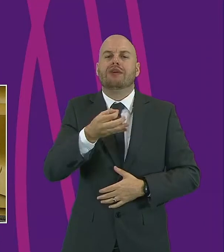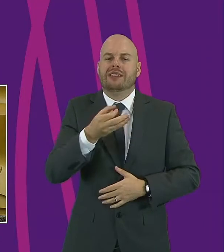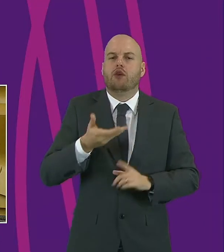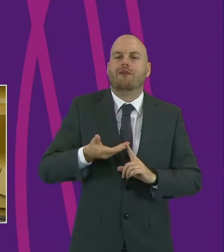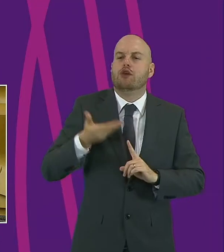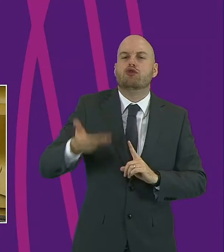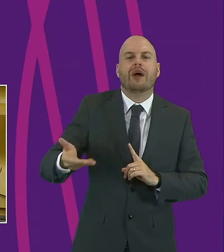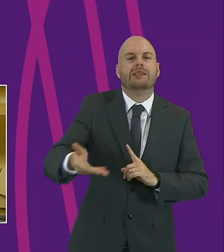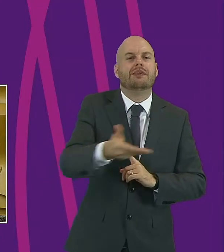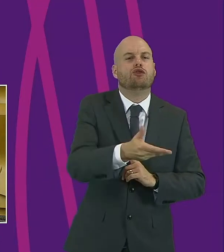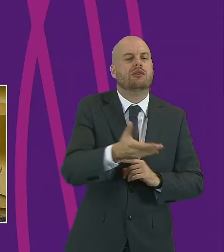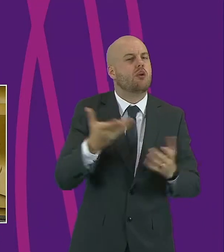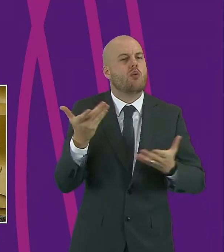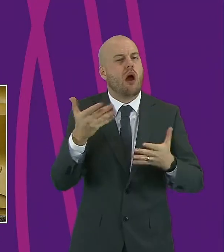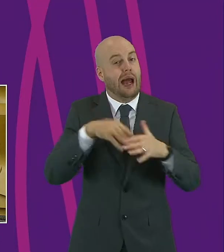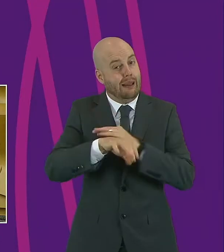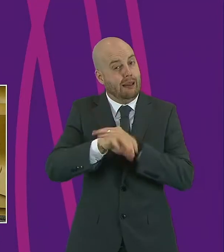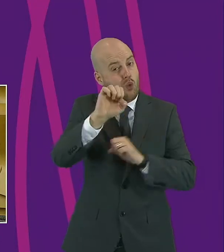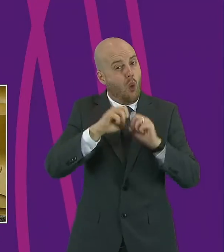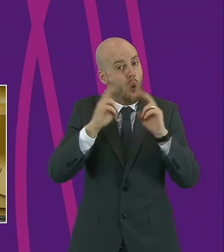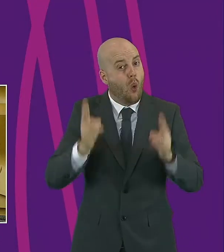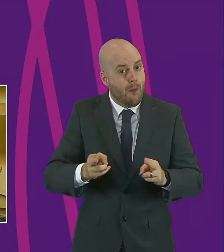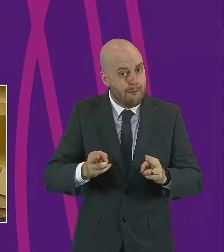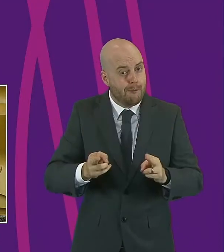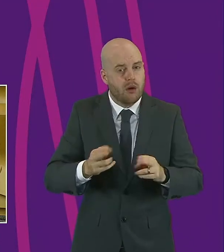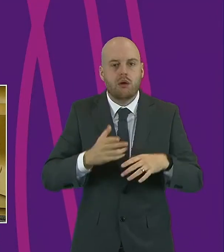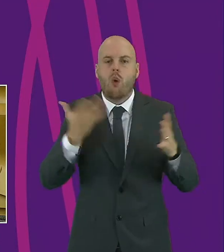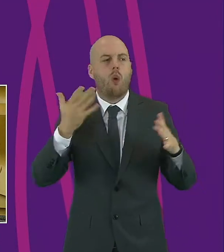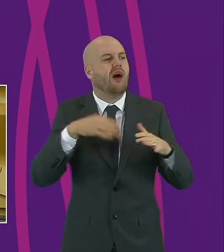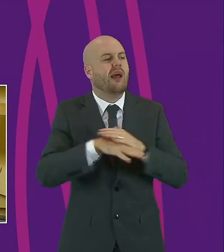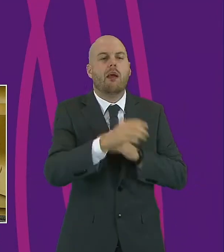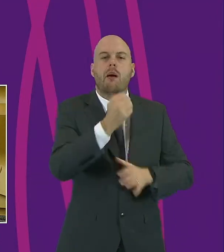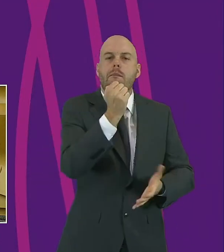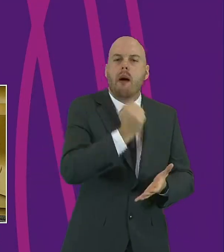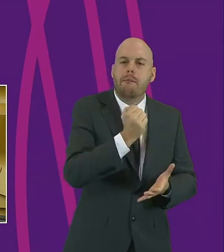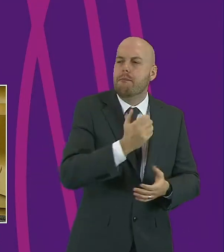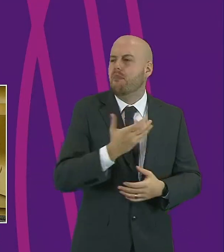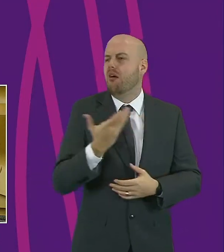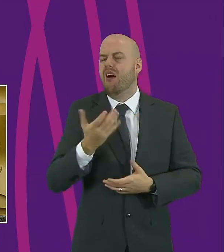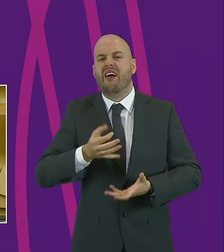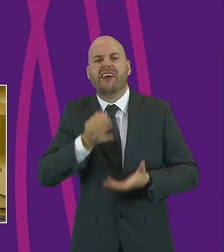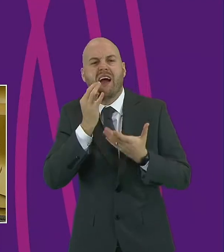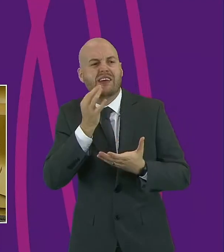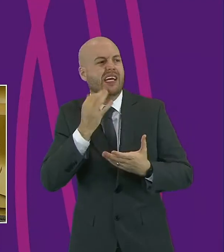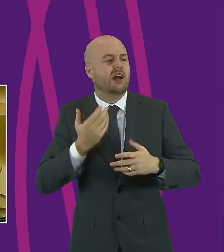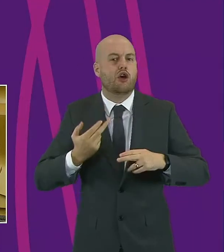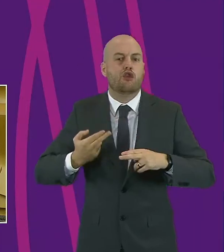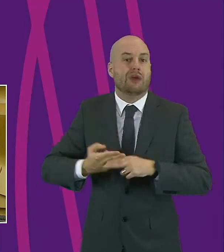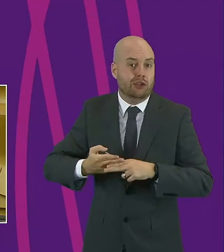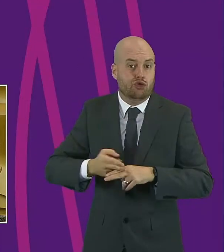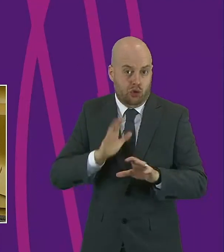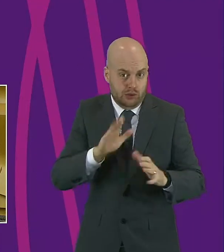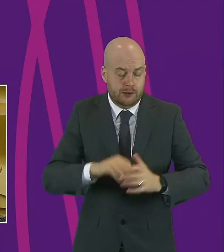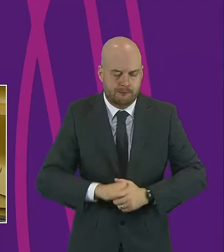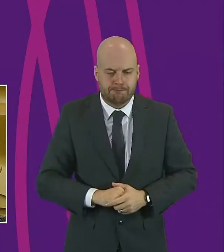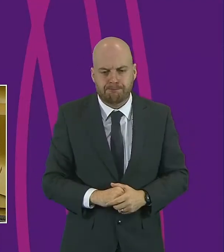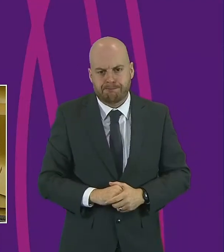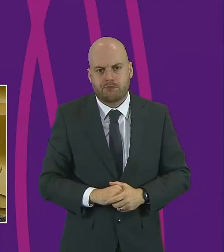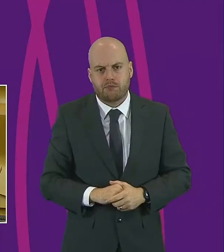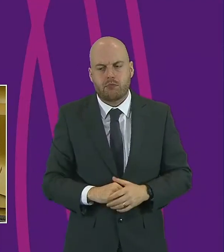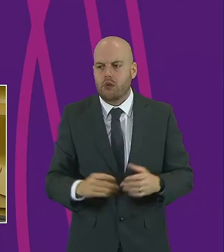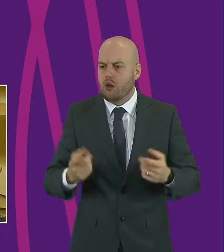people's homes and the risk of transmission in pubs, cafes and restaurants. We have considered